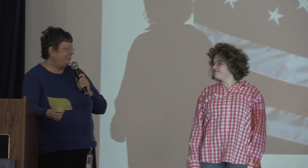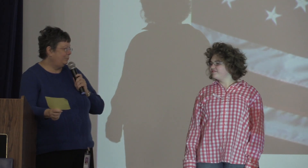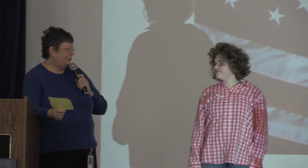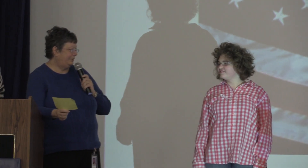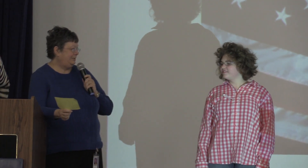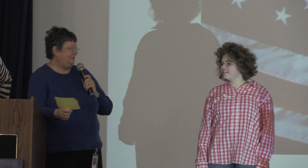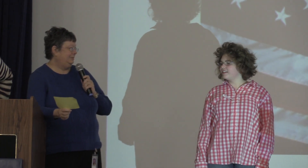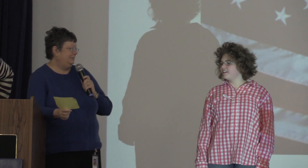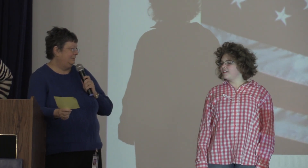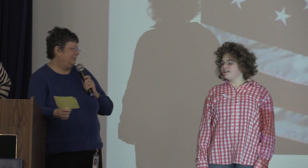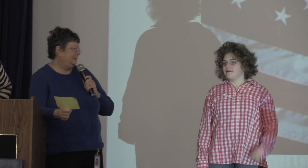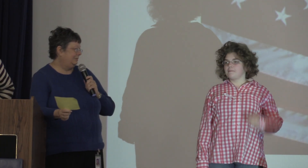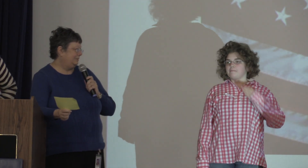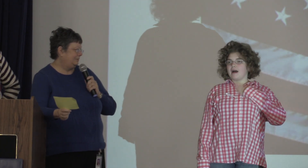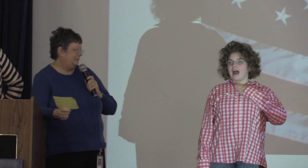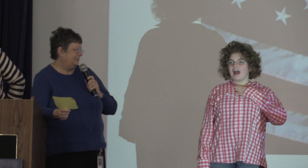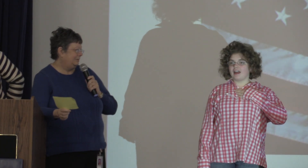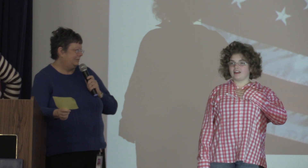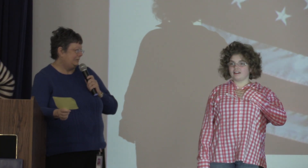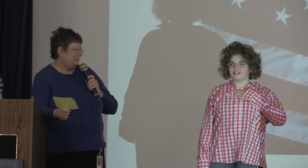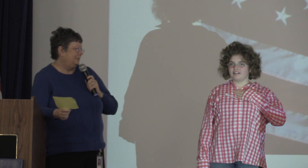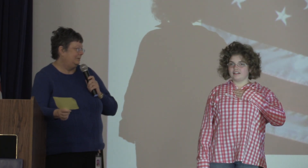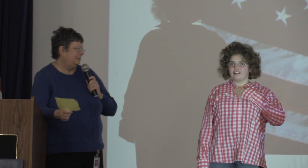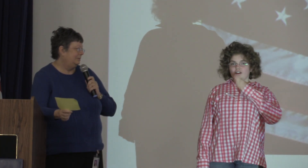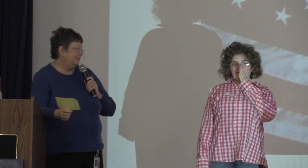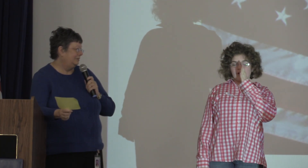Hi everyone.